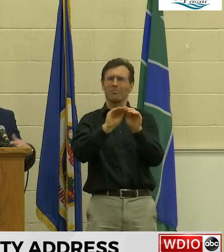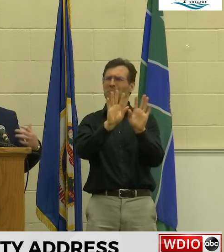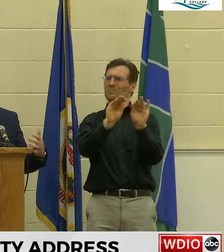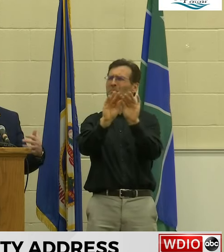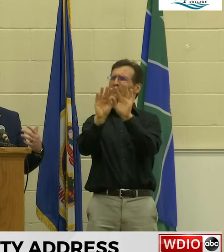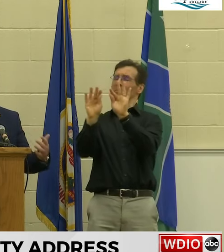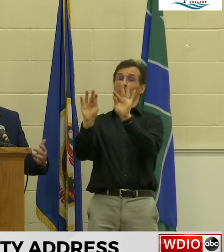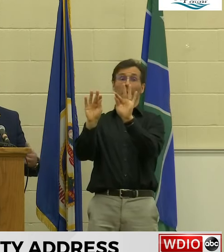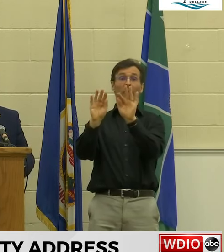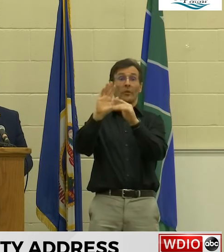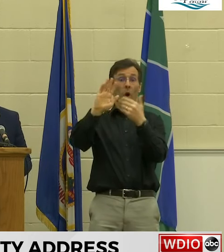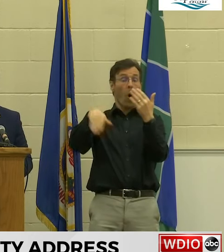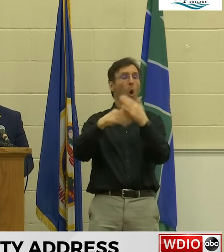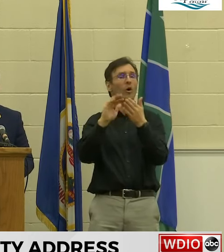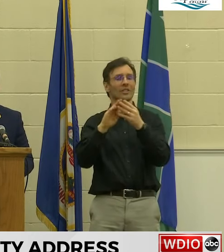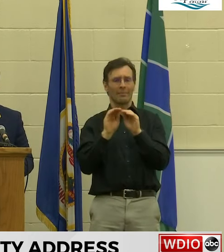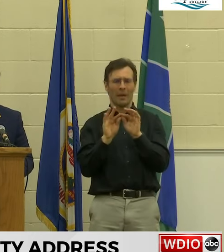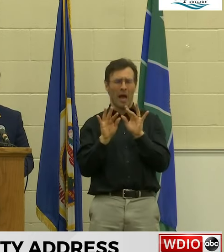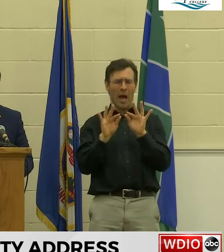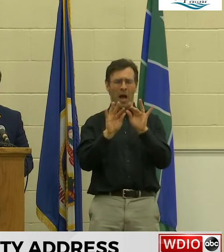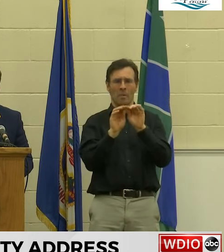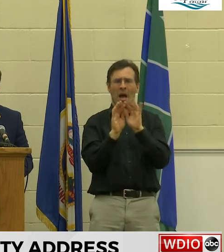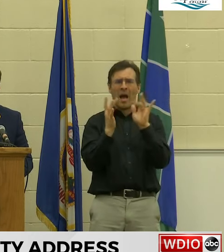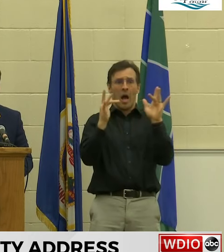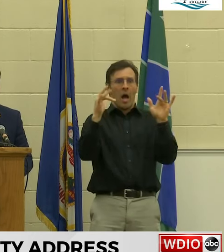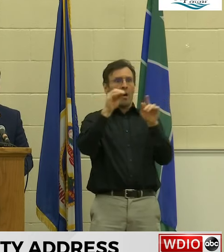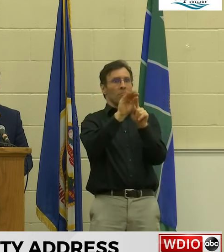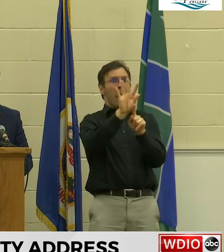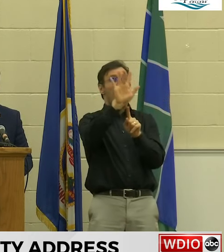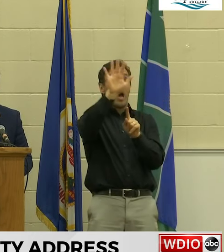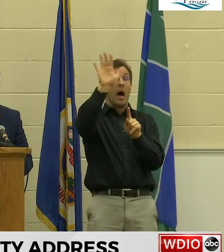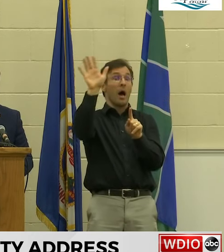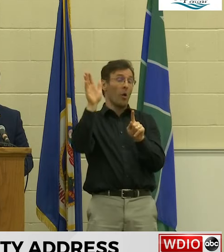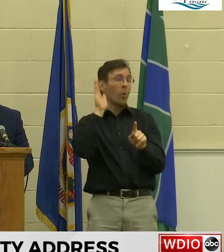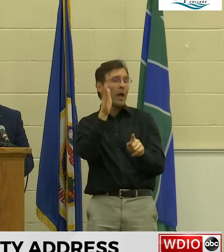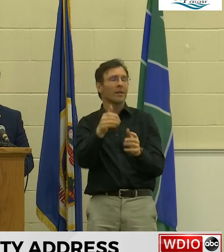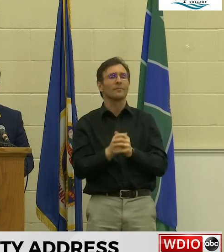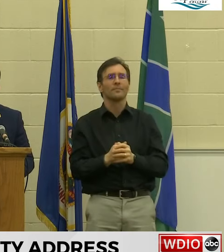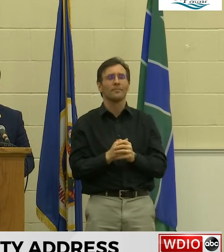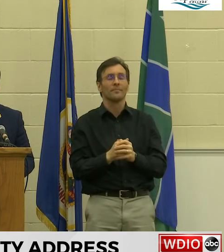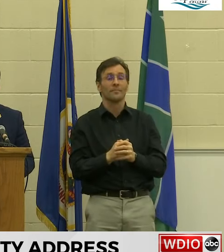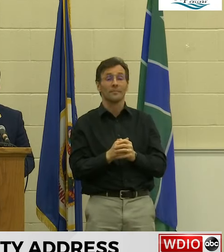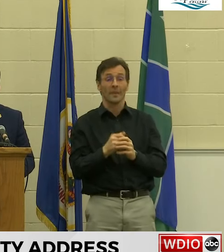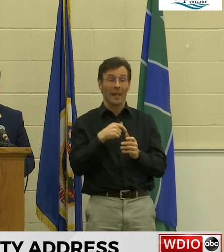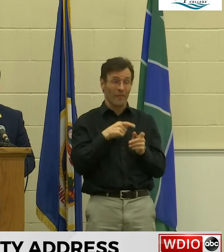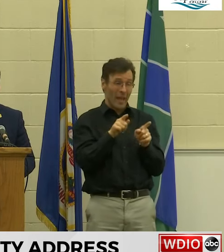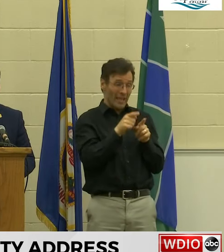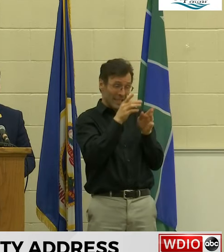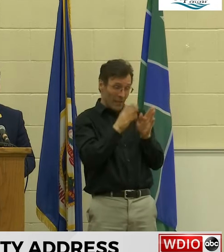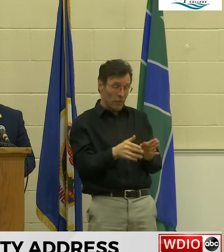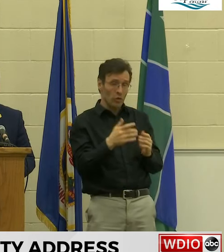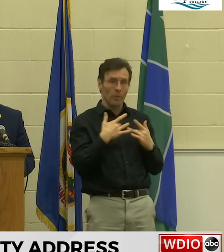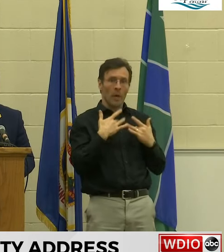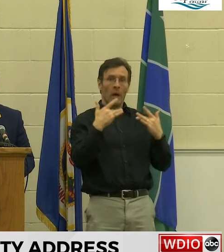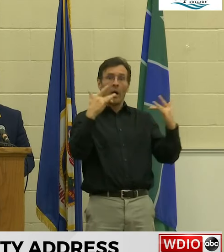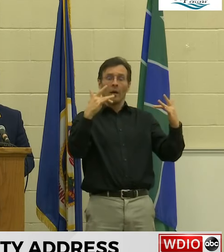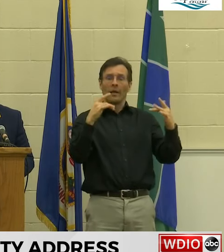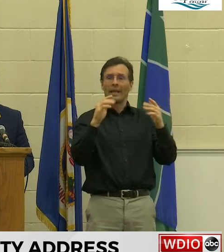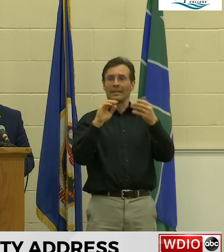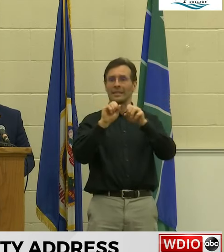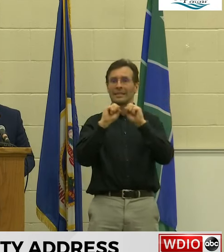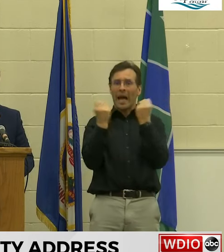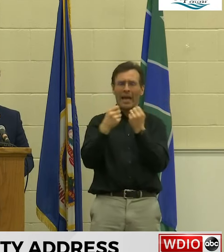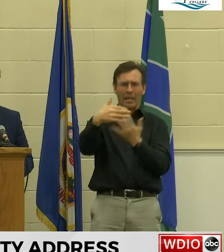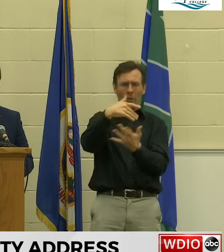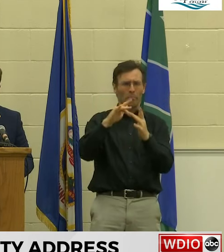up our collective shine as a city on that hill. I believe that we become more luminous as individuals and as a society the more we